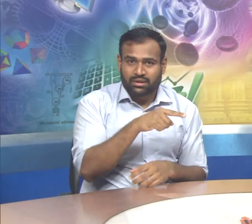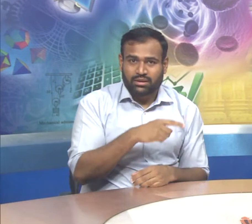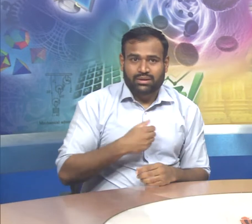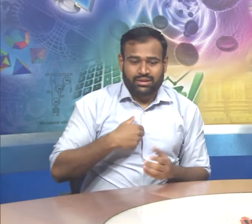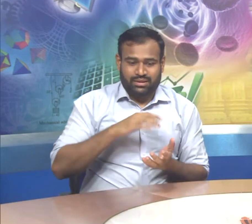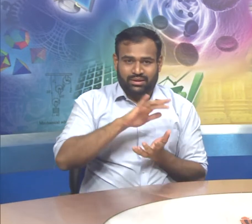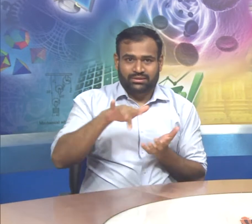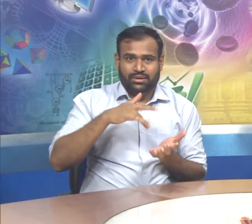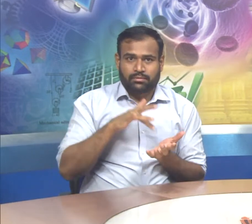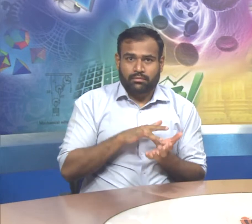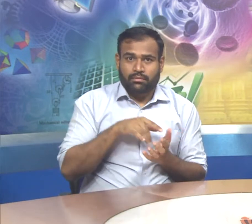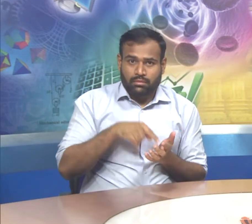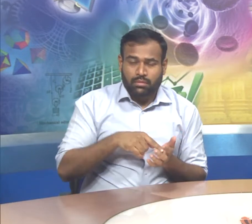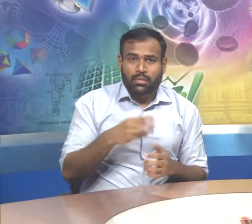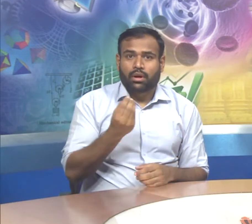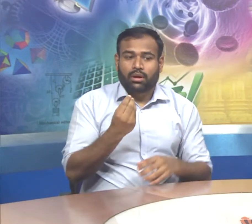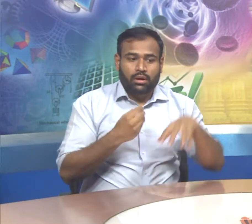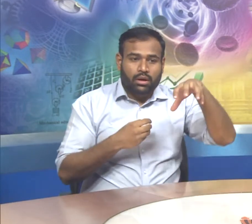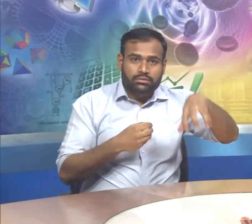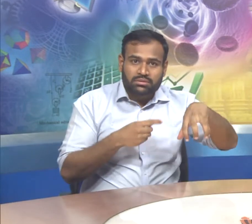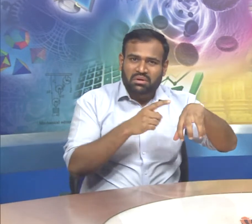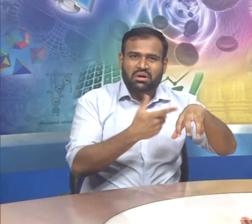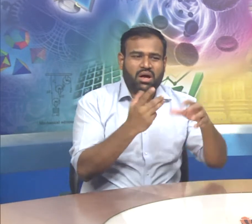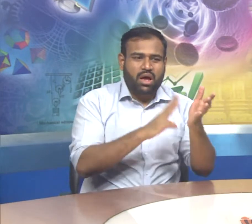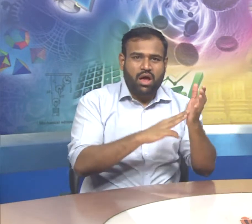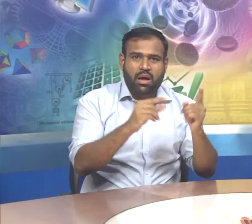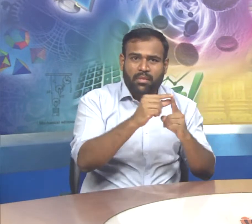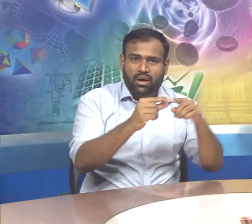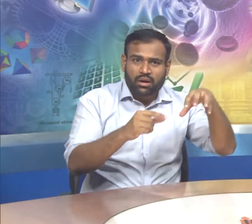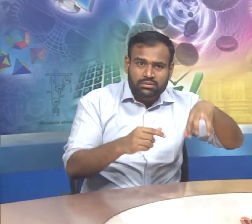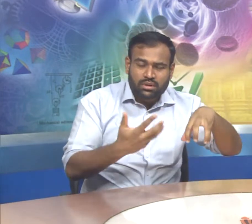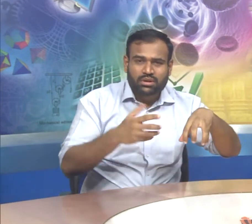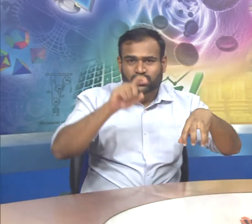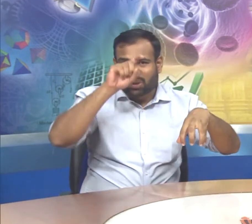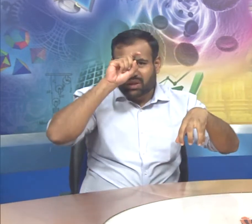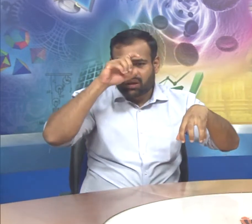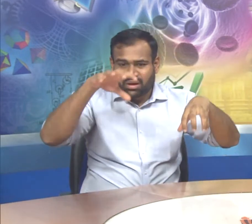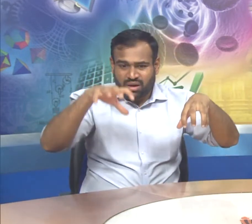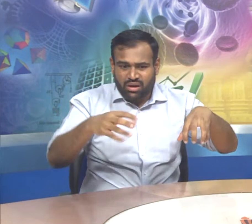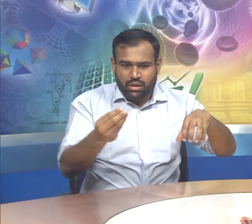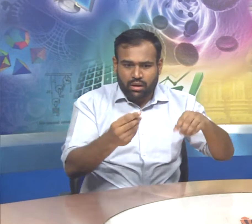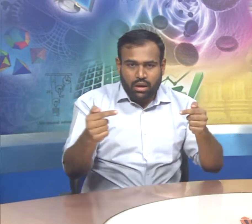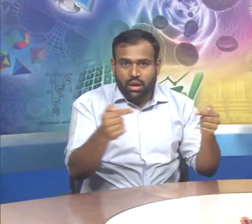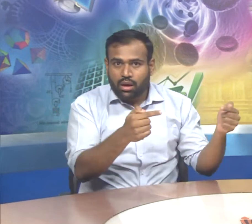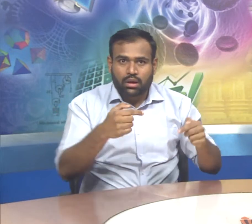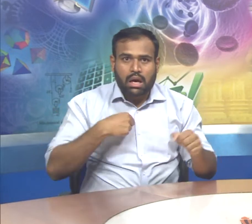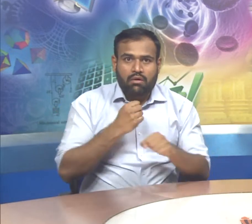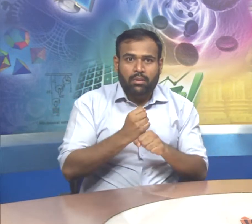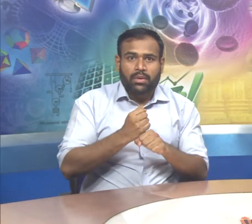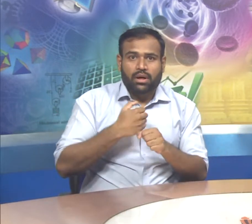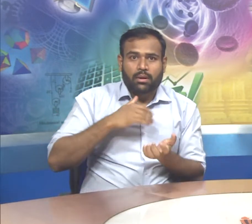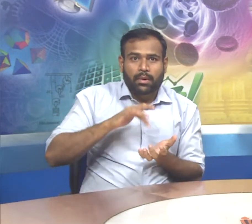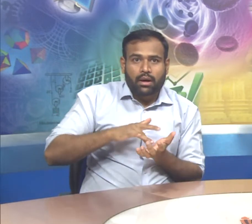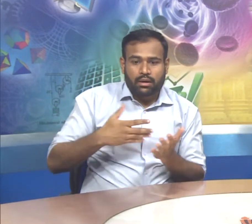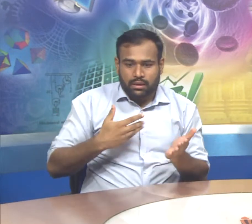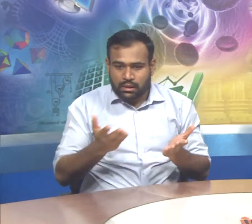B. Disputes between the Government of India and one or more state on